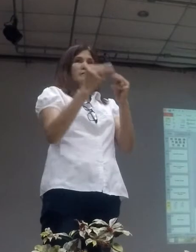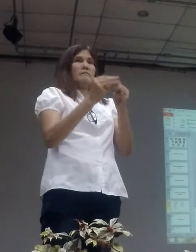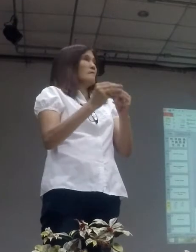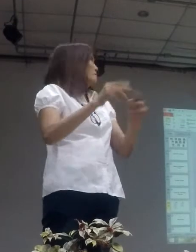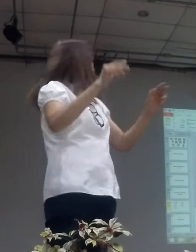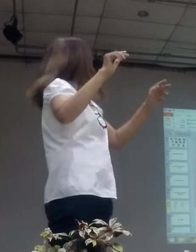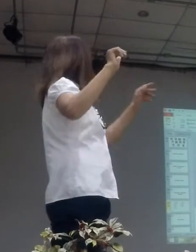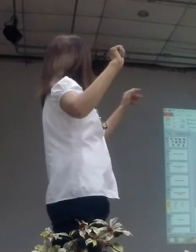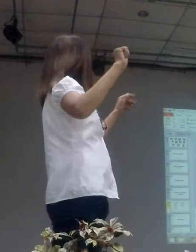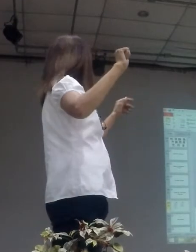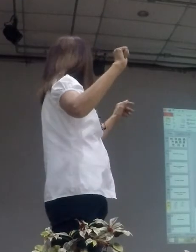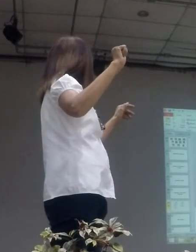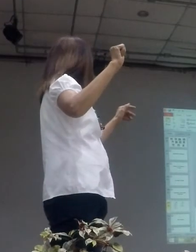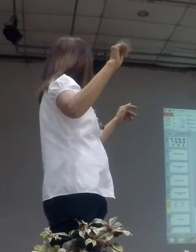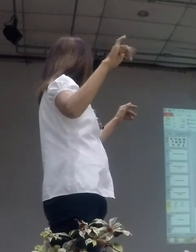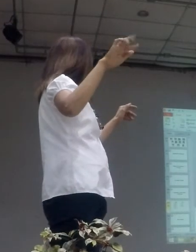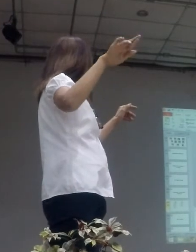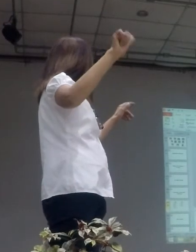Airan